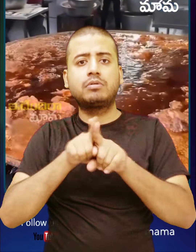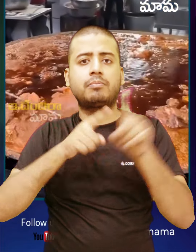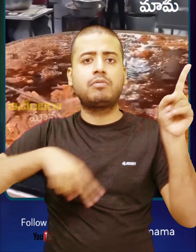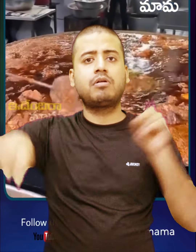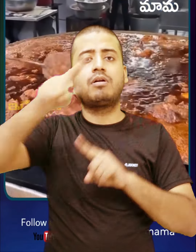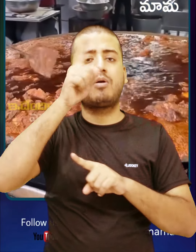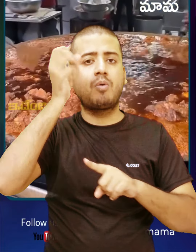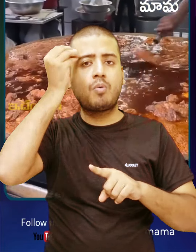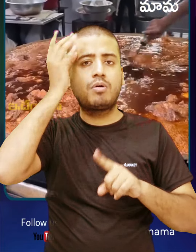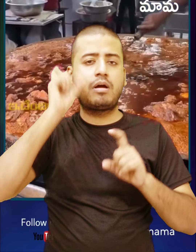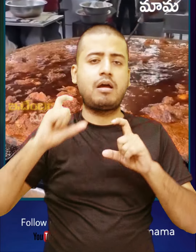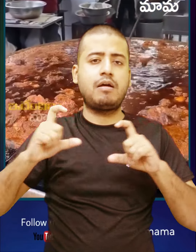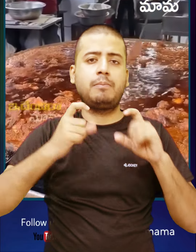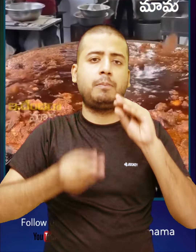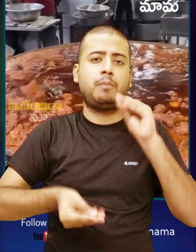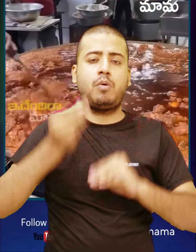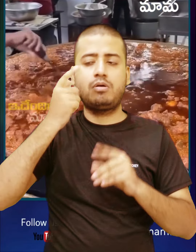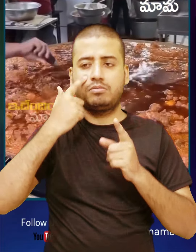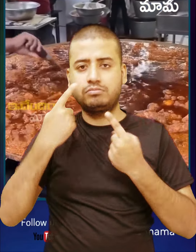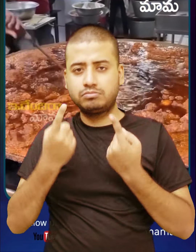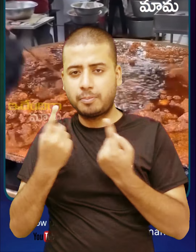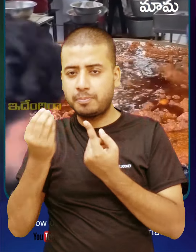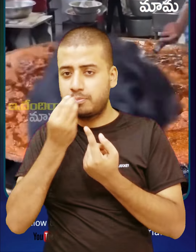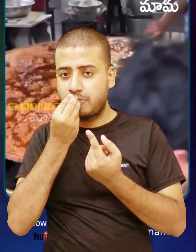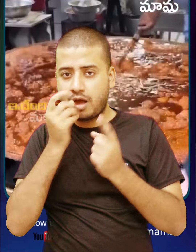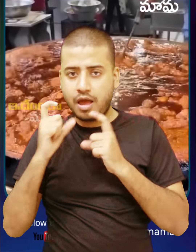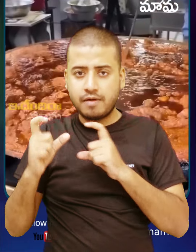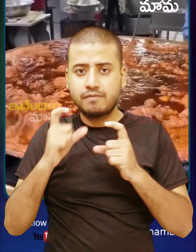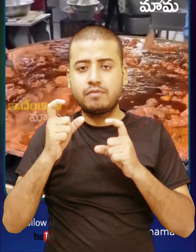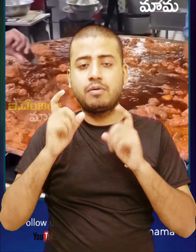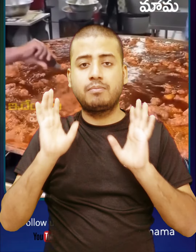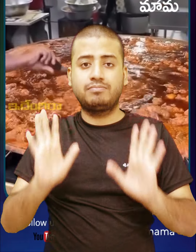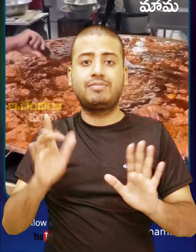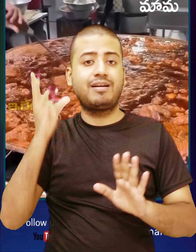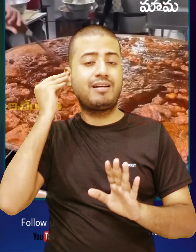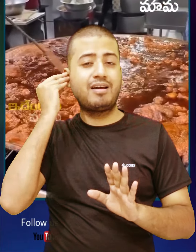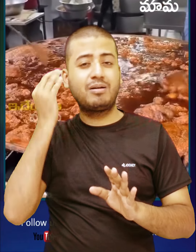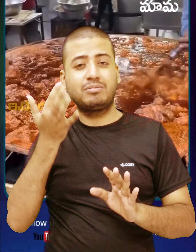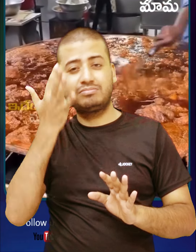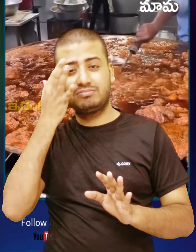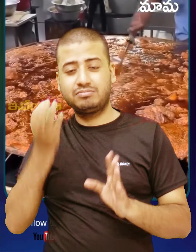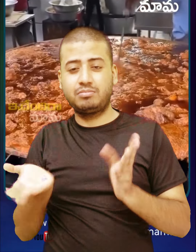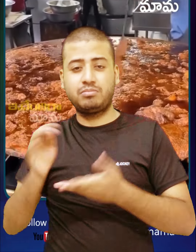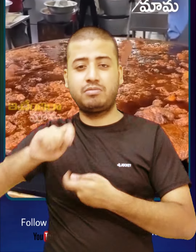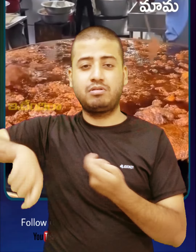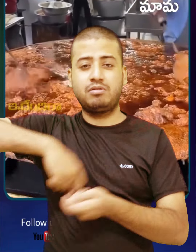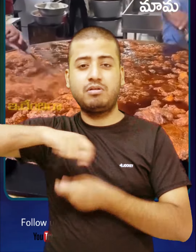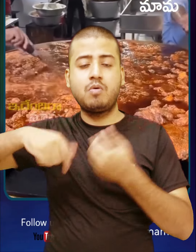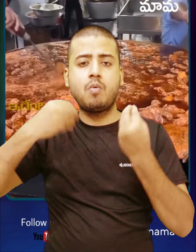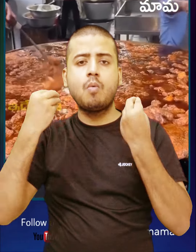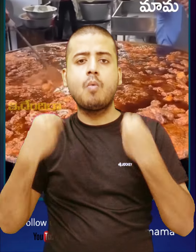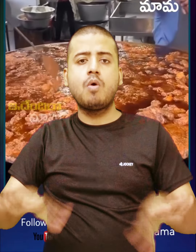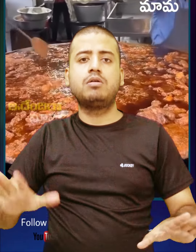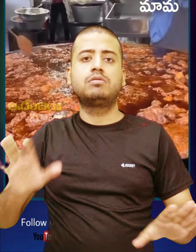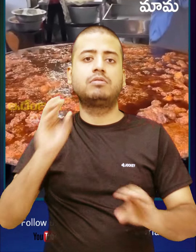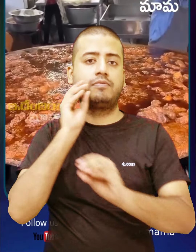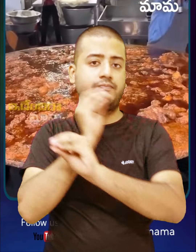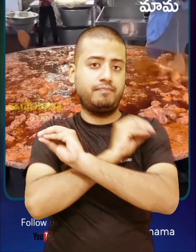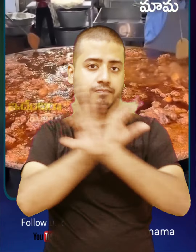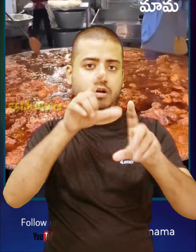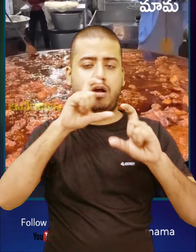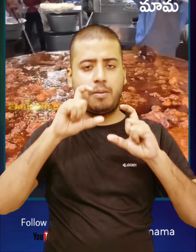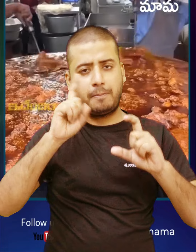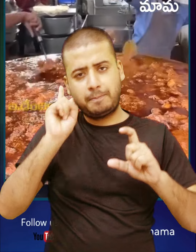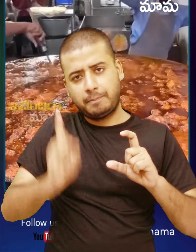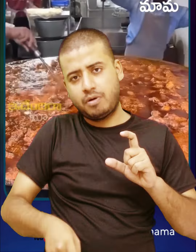inform the restaurant staff and consider avoiding the dish. When choosing food, opt for dishes prepared with fresh ingredients